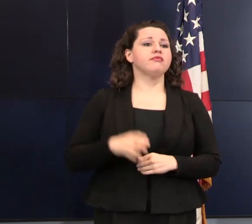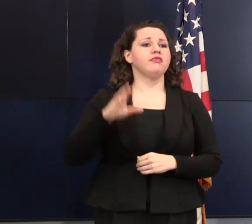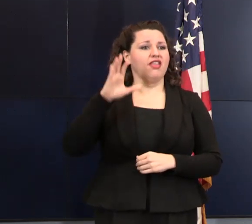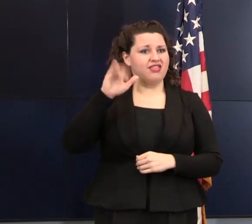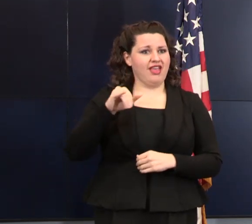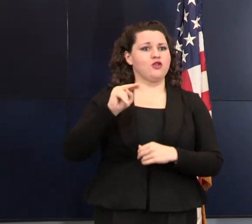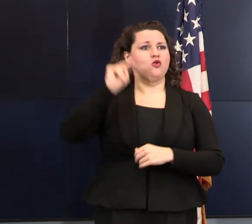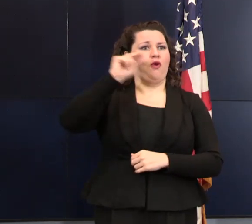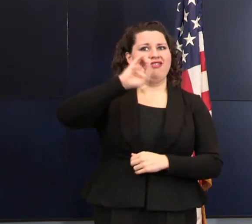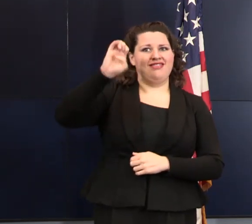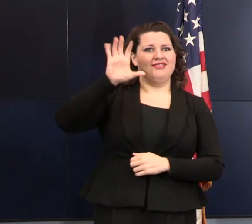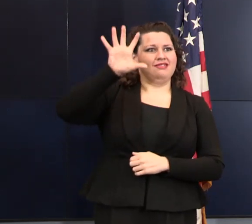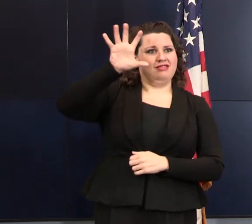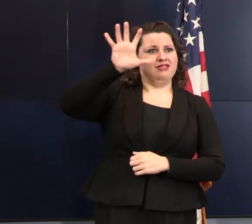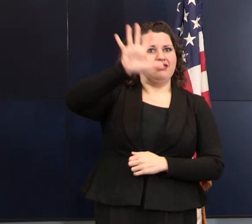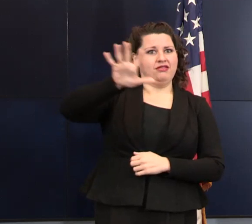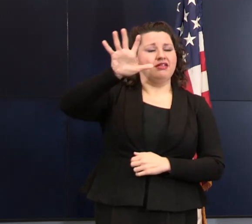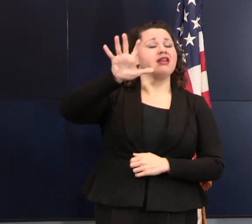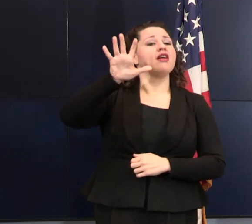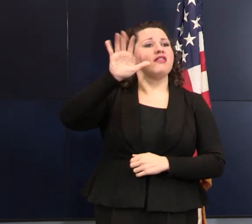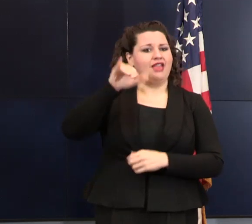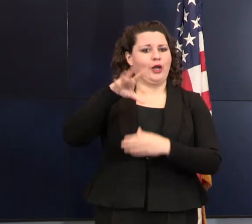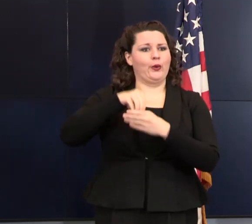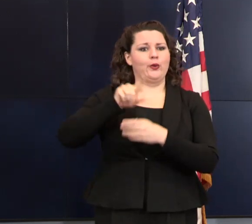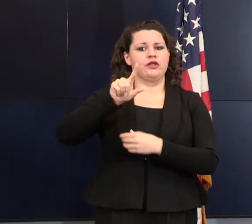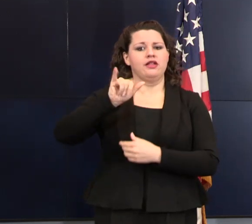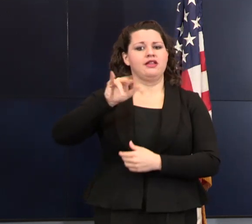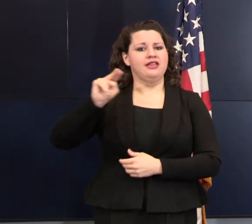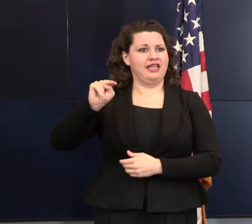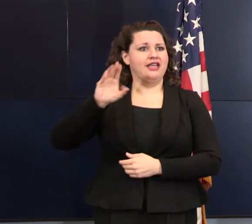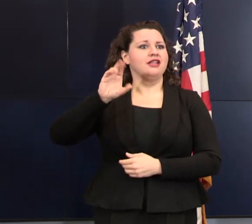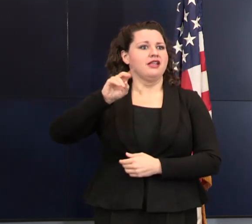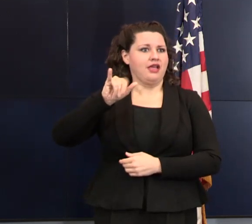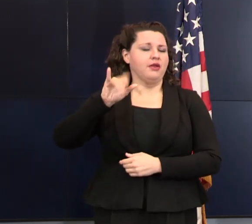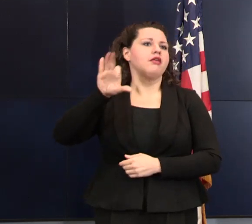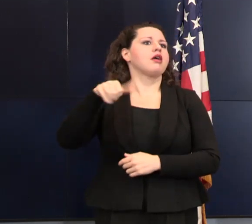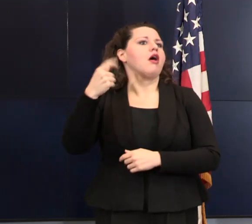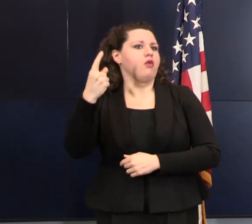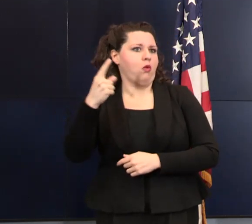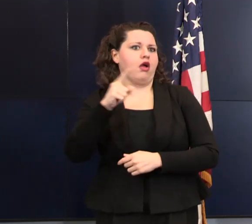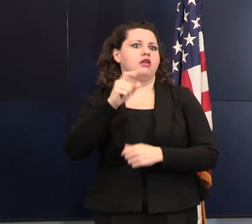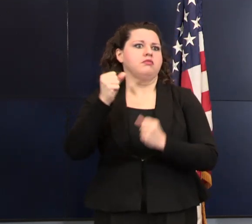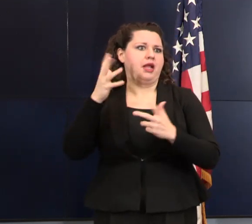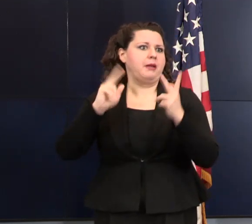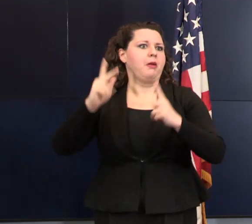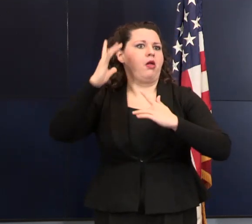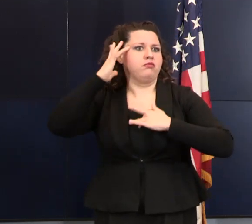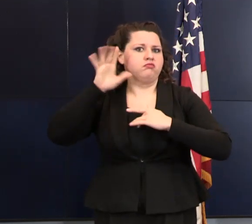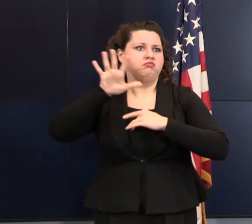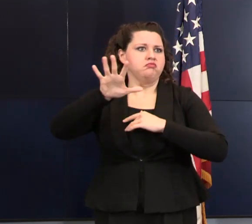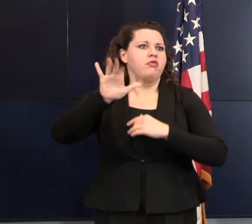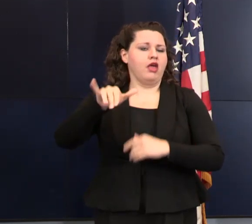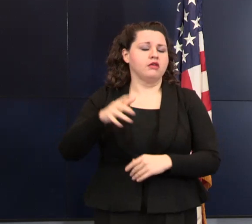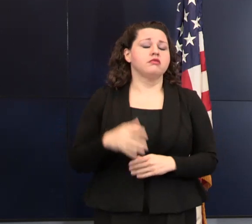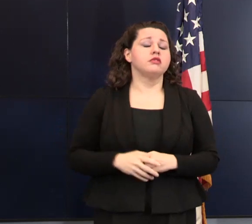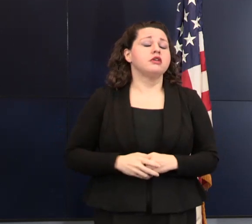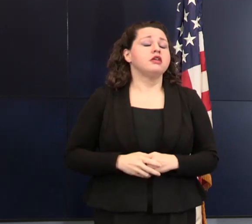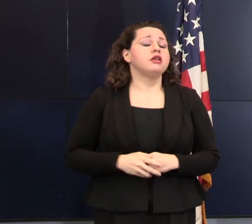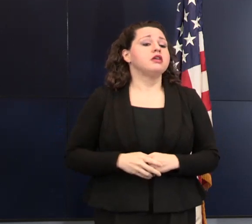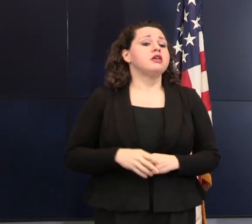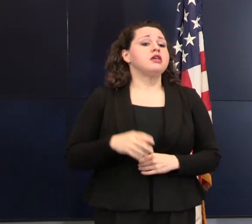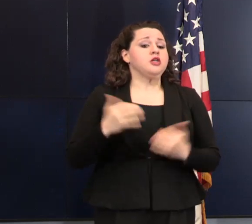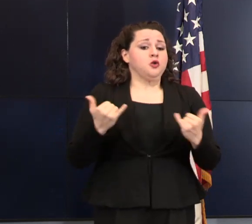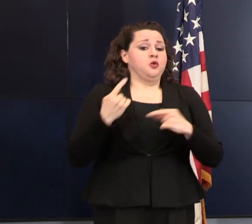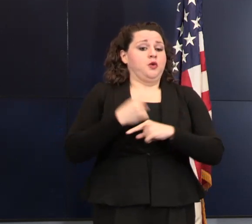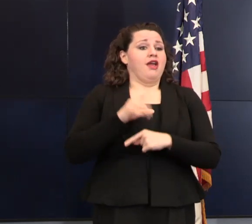covers the northeast corner of the state, and it includes Lynn County, another of the current hotspots in the state. As of